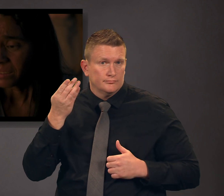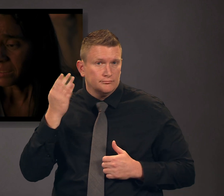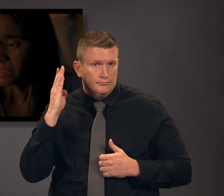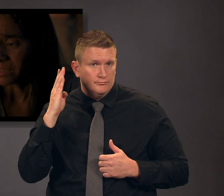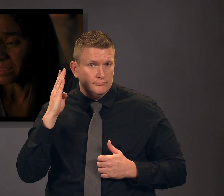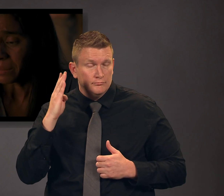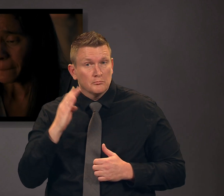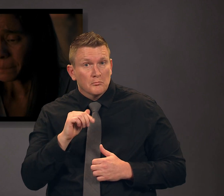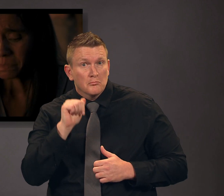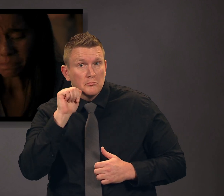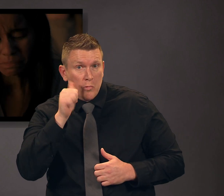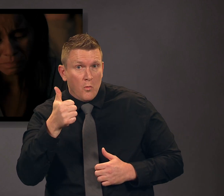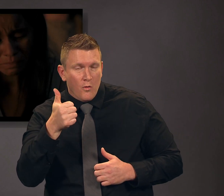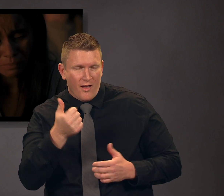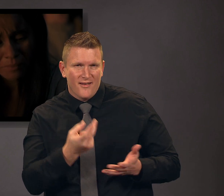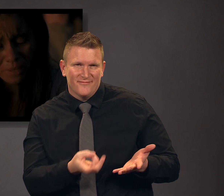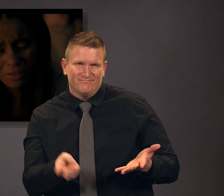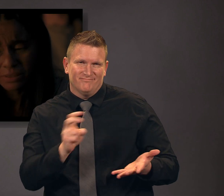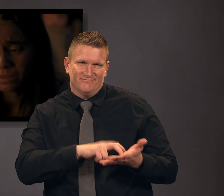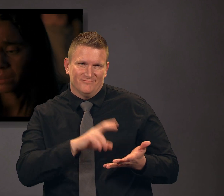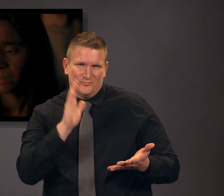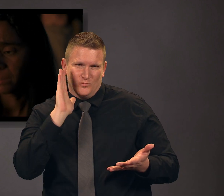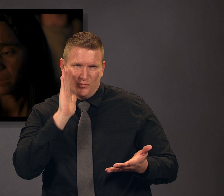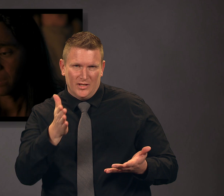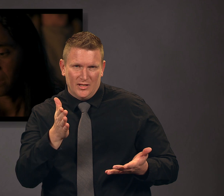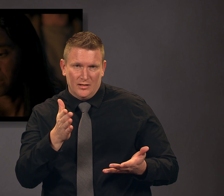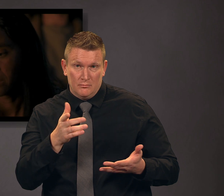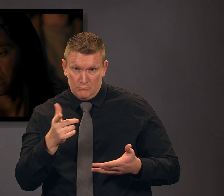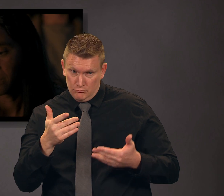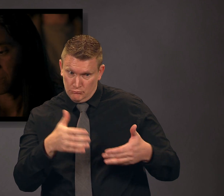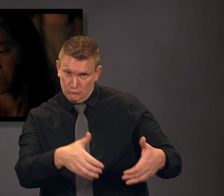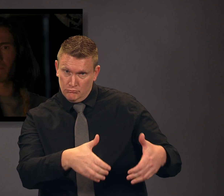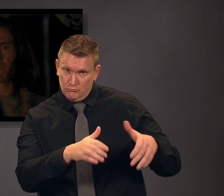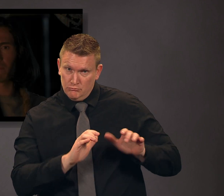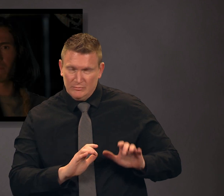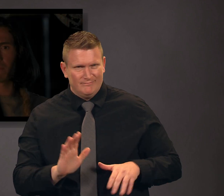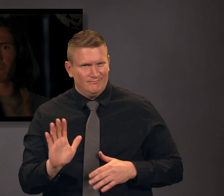again. Therefore, bury him not.